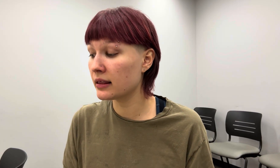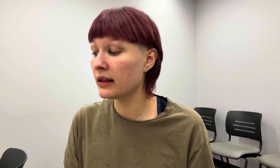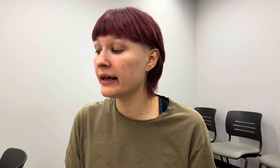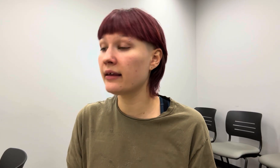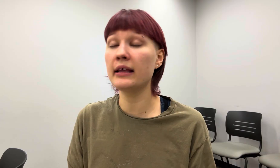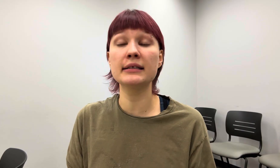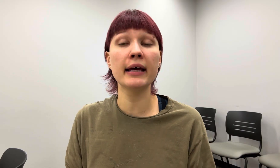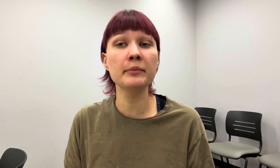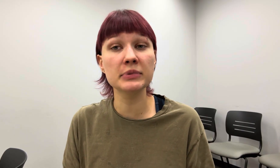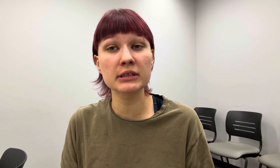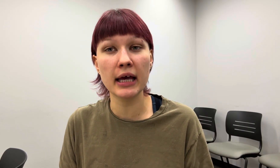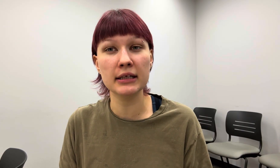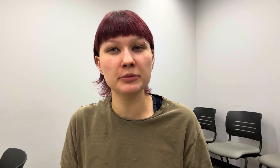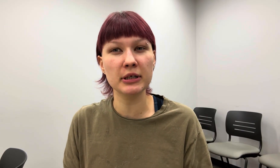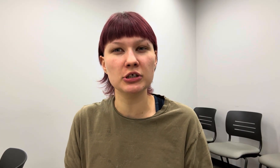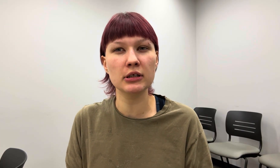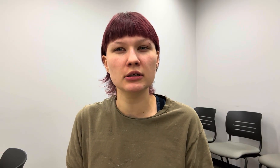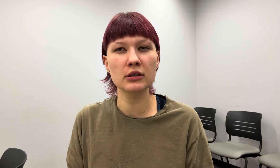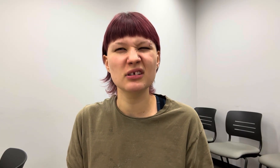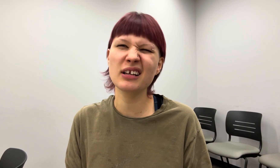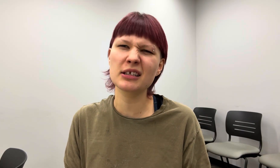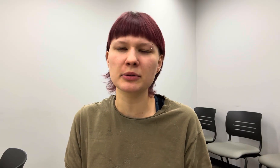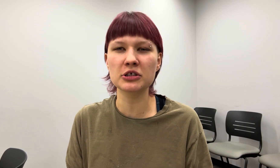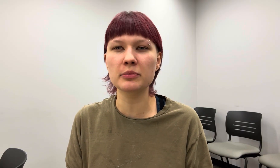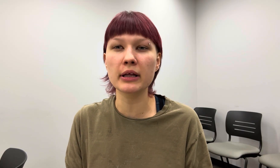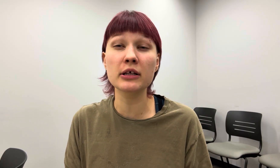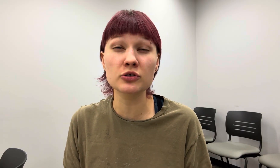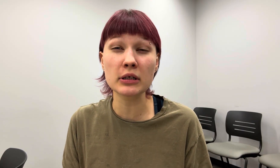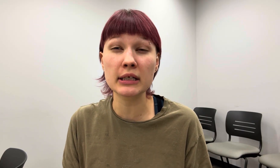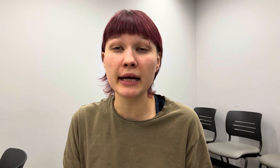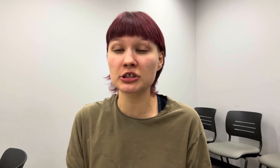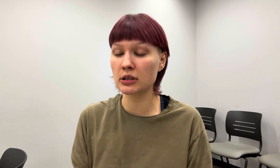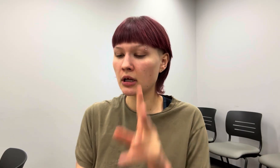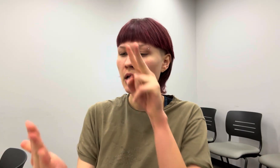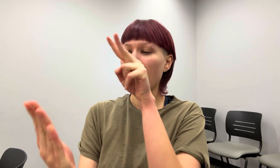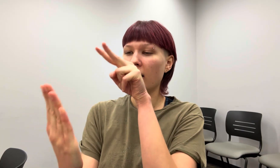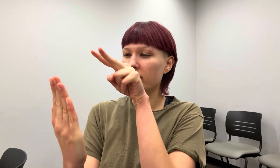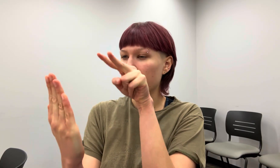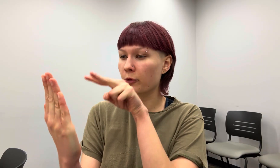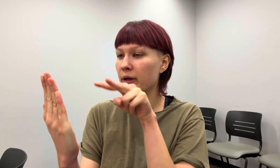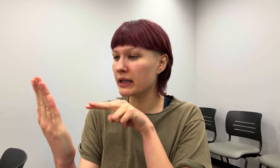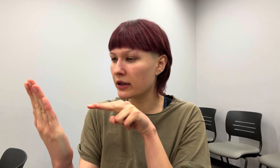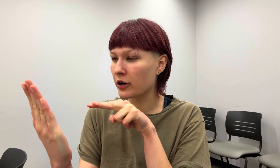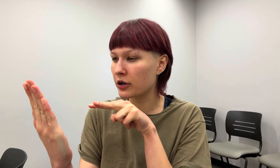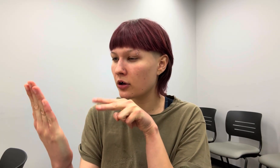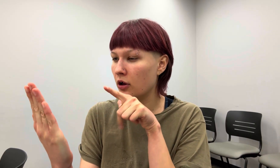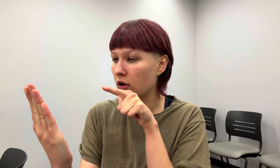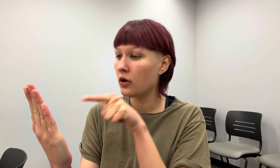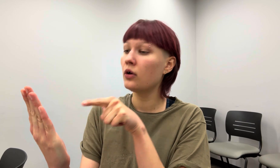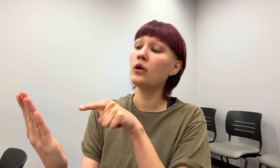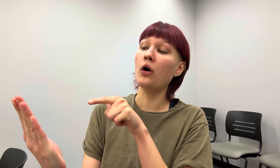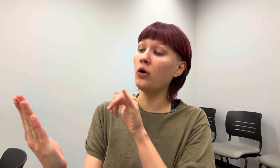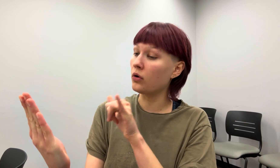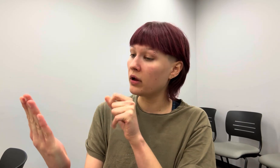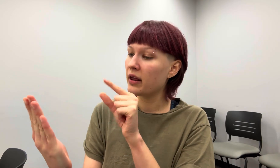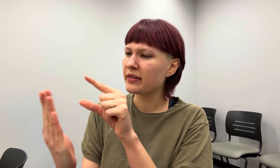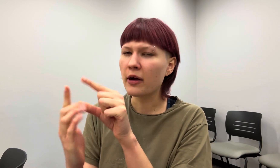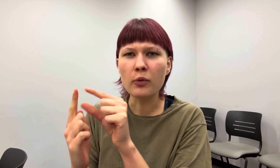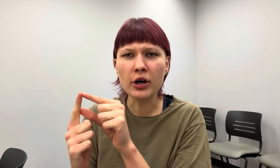like the attempts at not depiction, but like constructed action of like reading the article. Oh, that word,